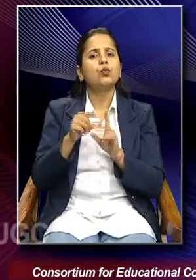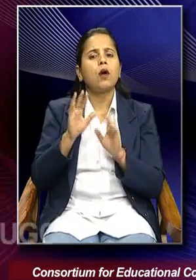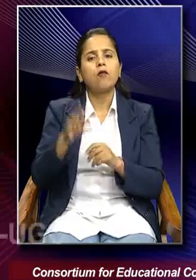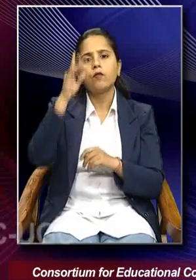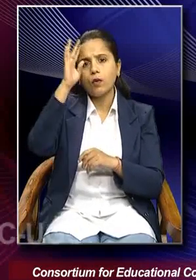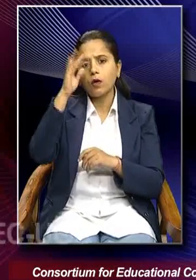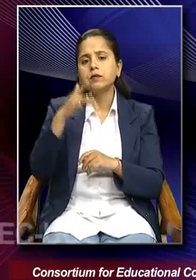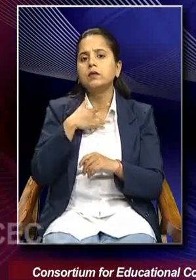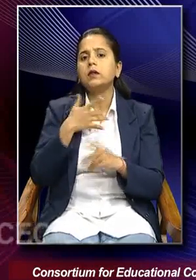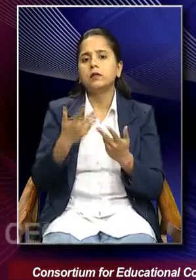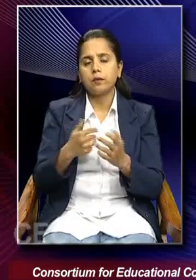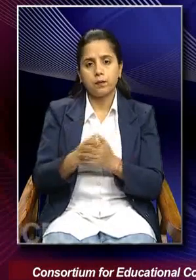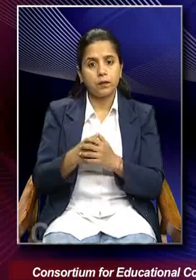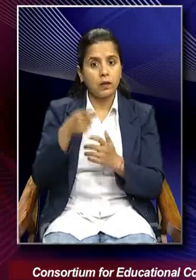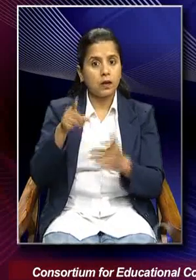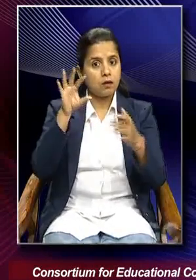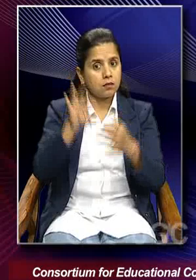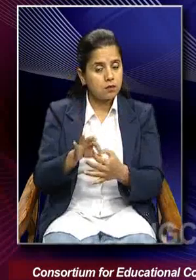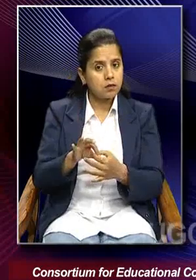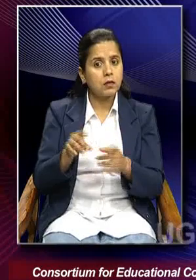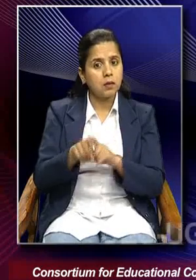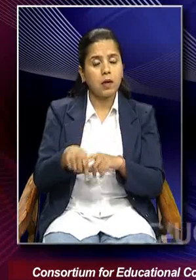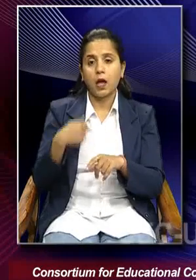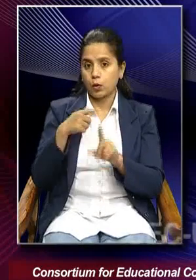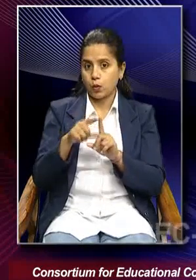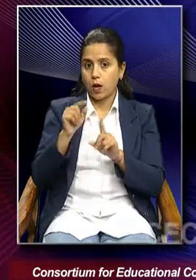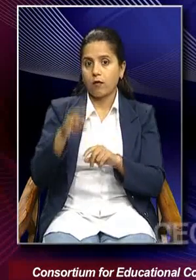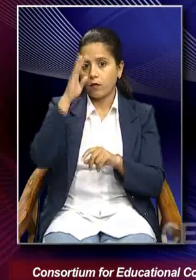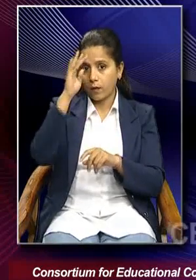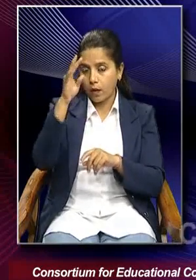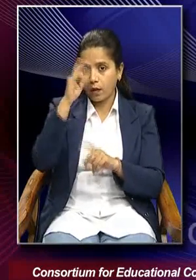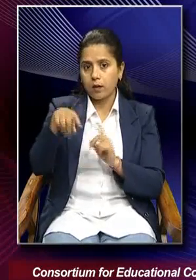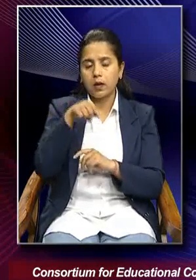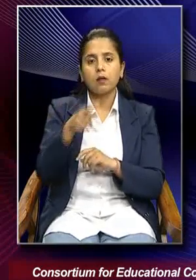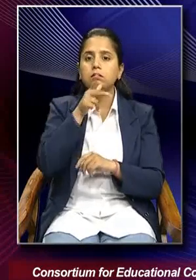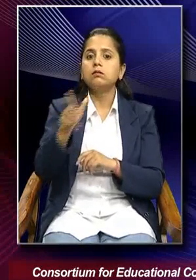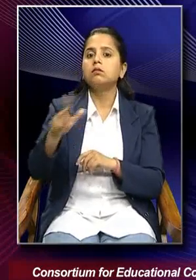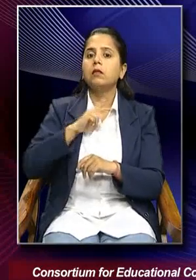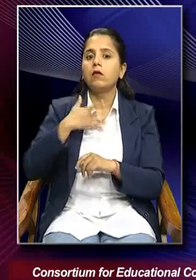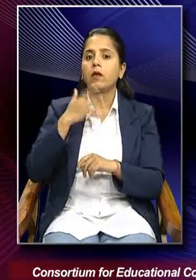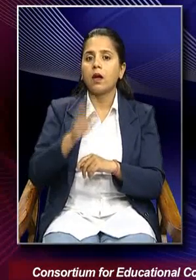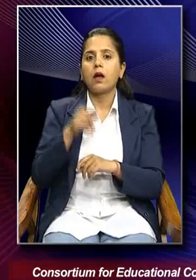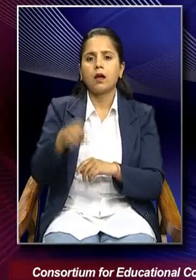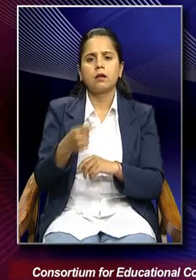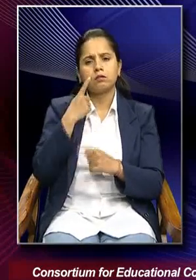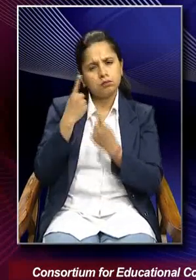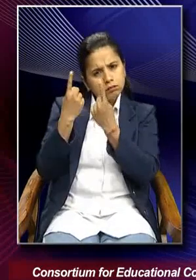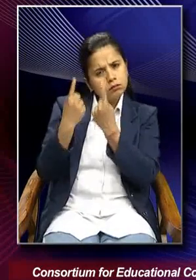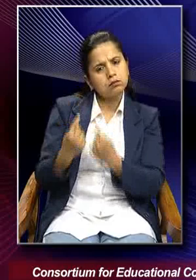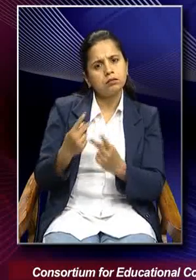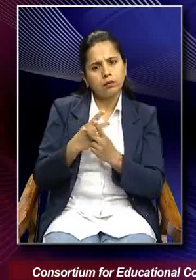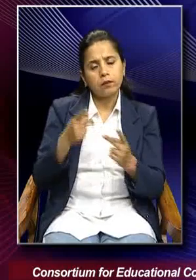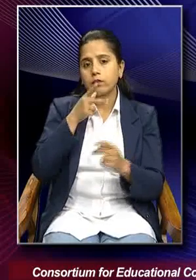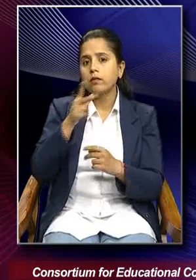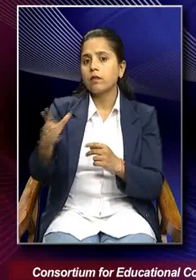philosophy. So in that aspect of doing philosophy, it tells us to be speculative. It